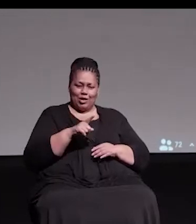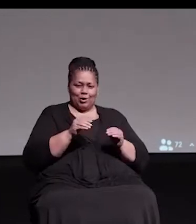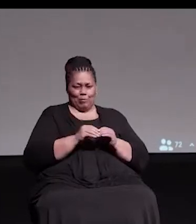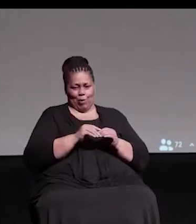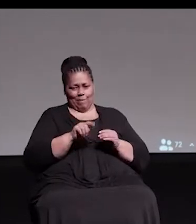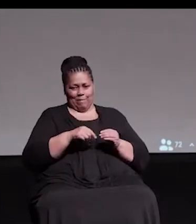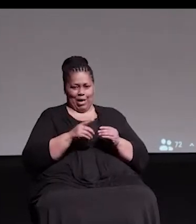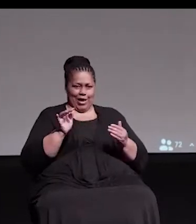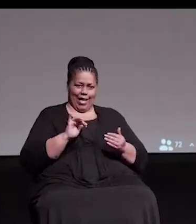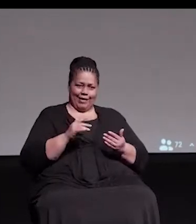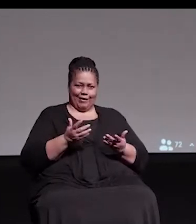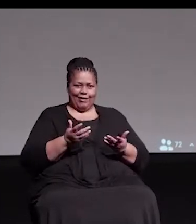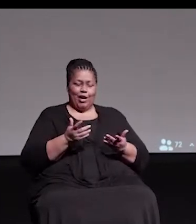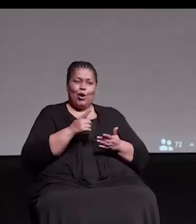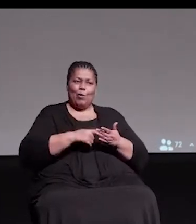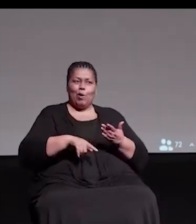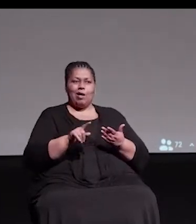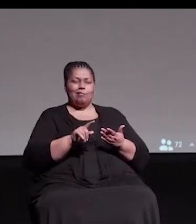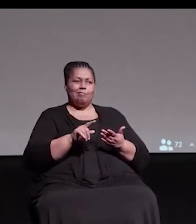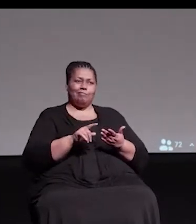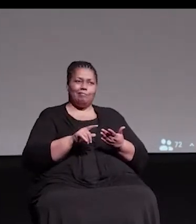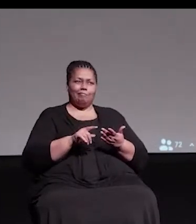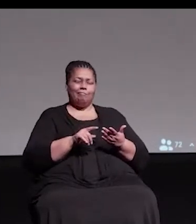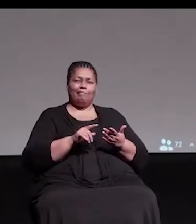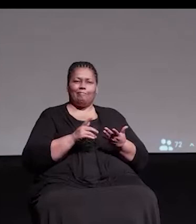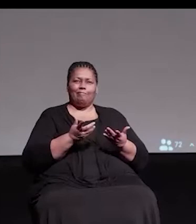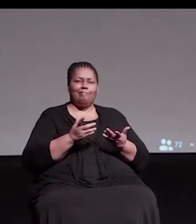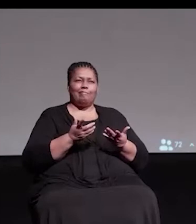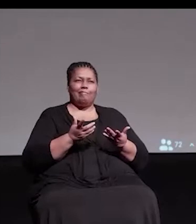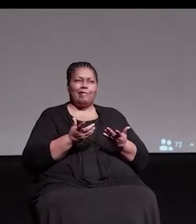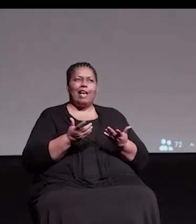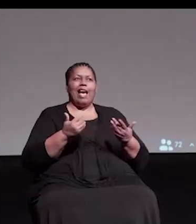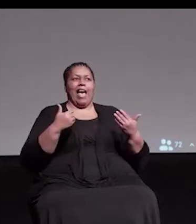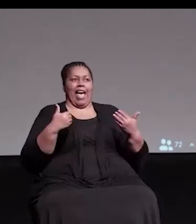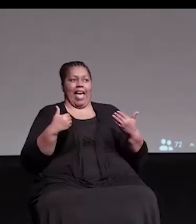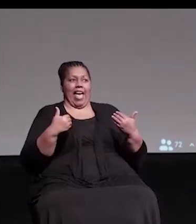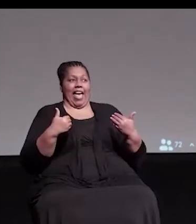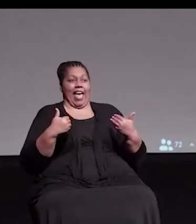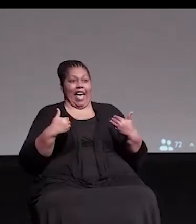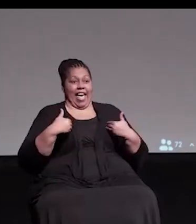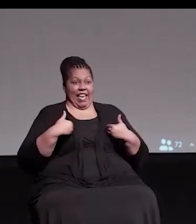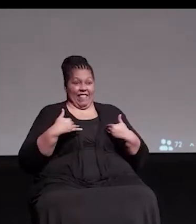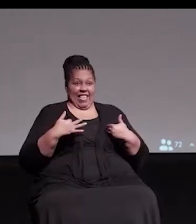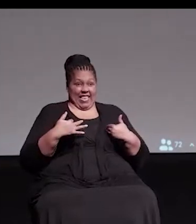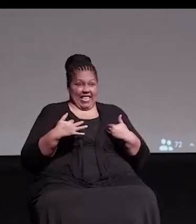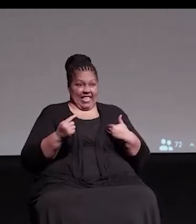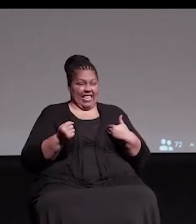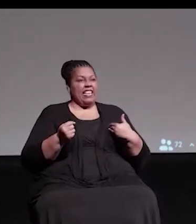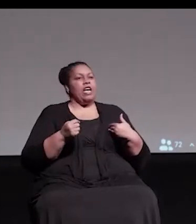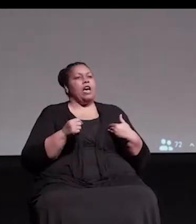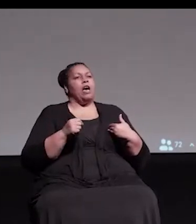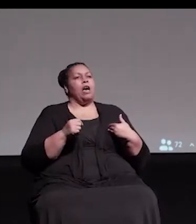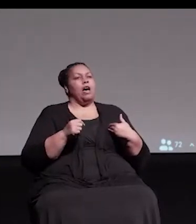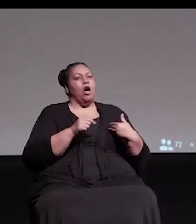about like also what is having it as well as the editing credit, what